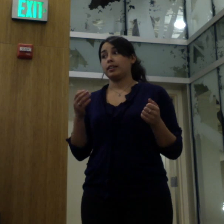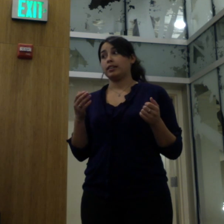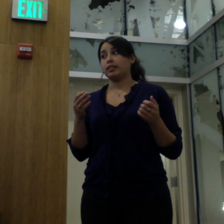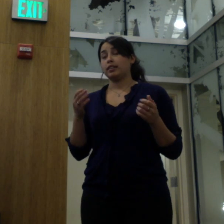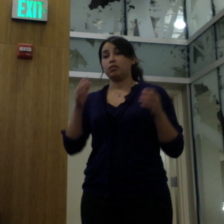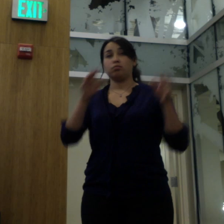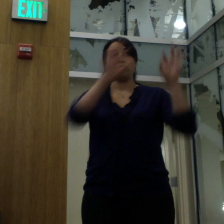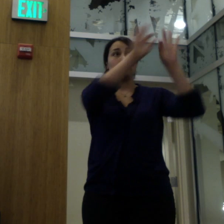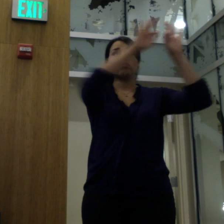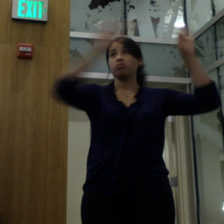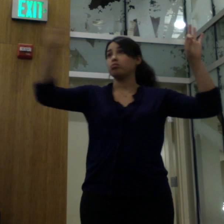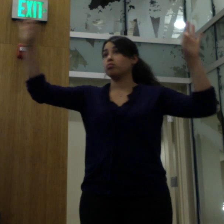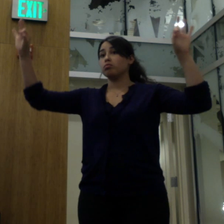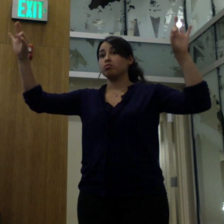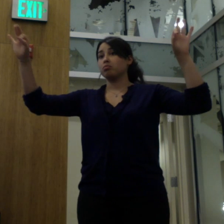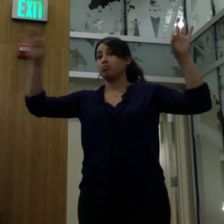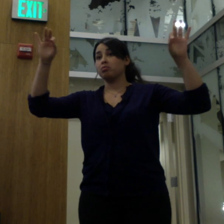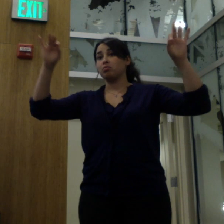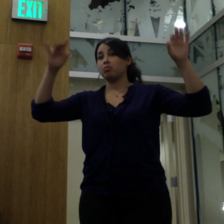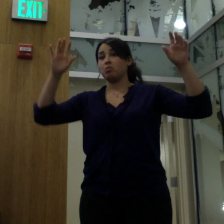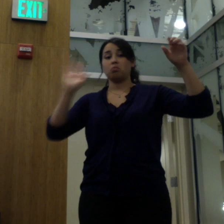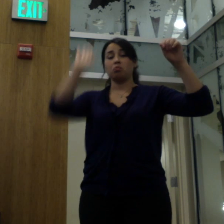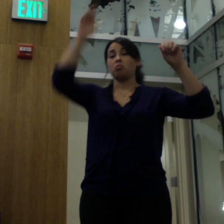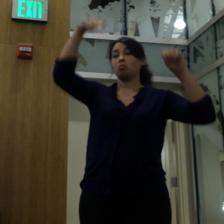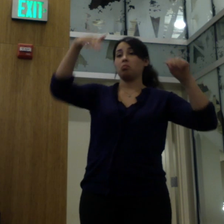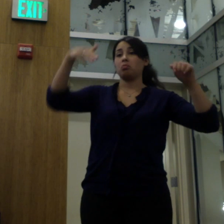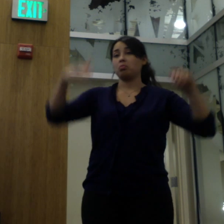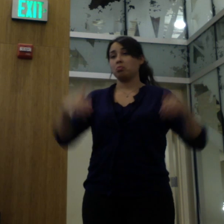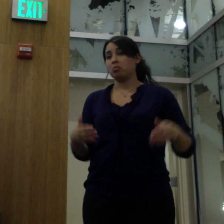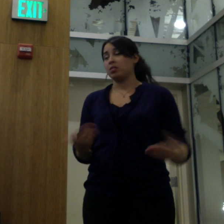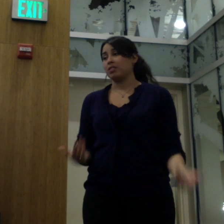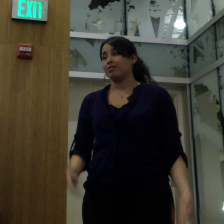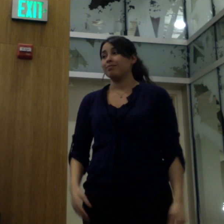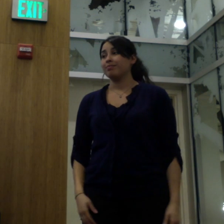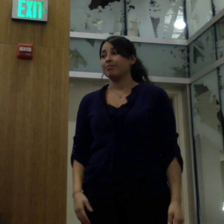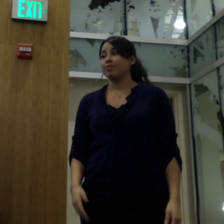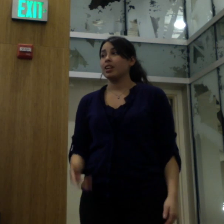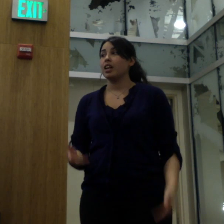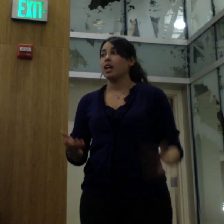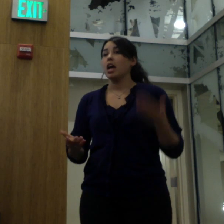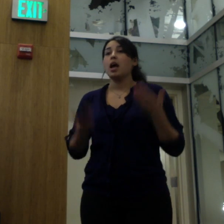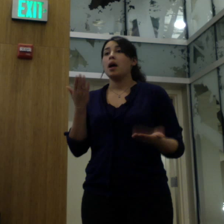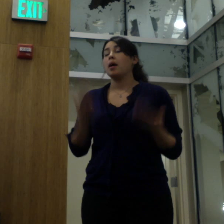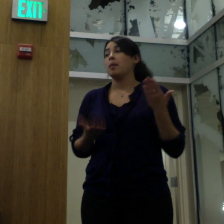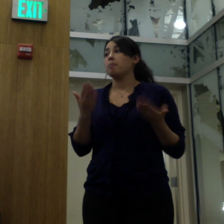I don't know. Maybe I have my